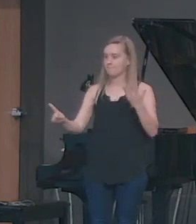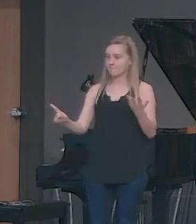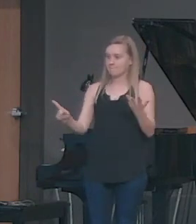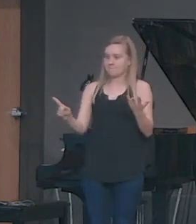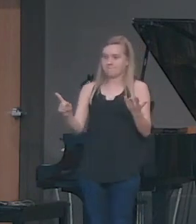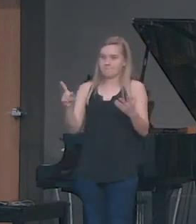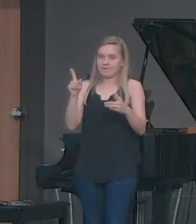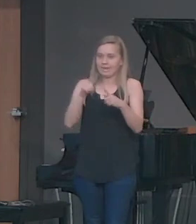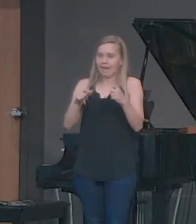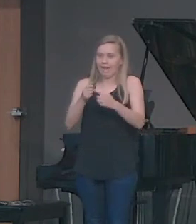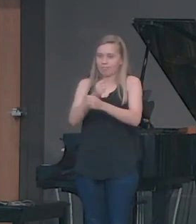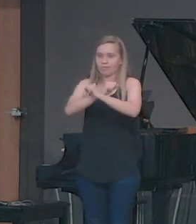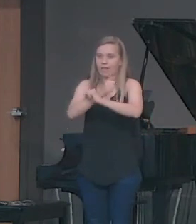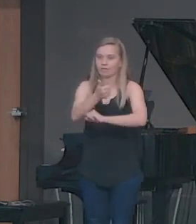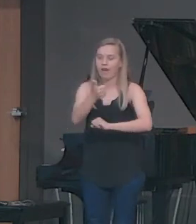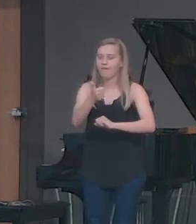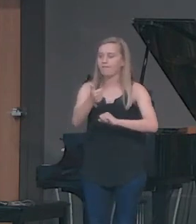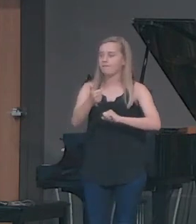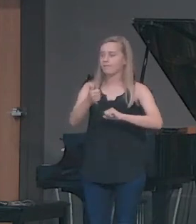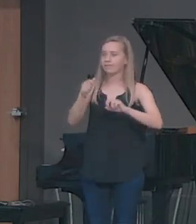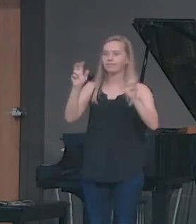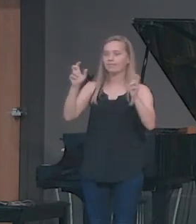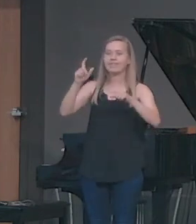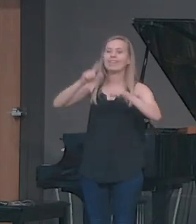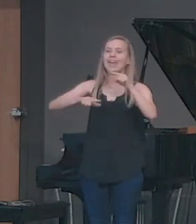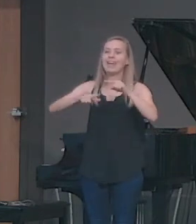escape. You cannot remove your necks.